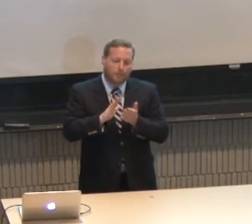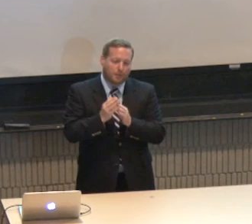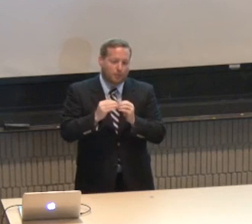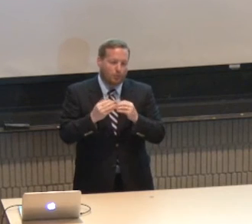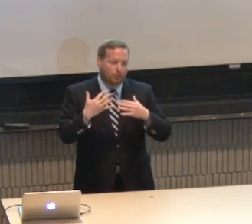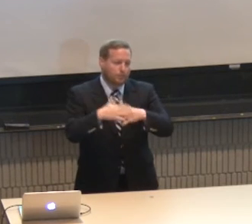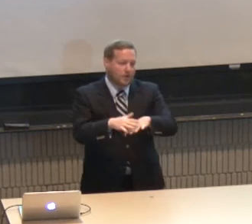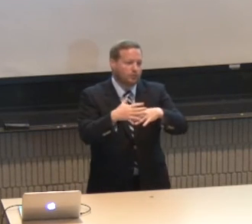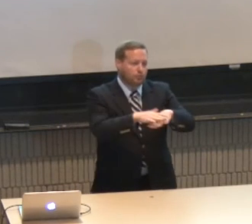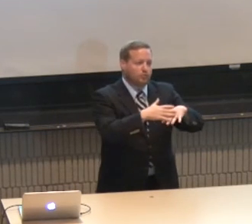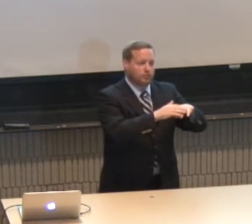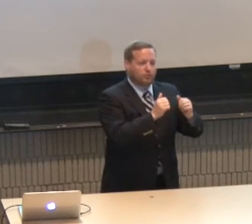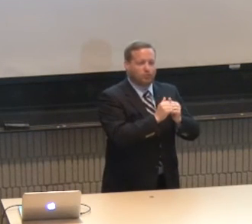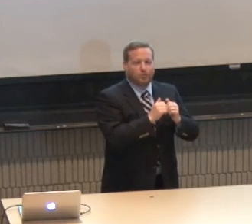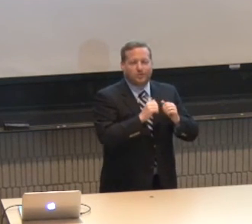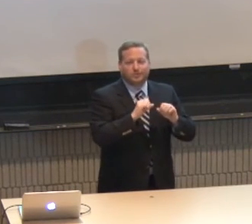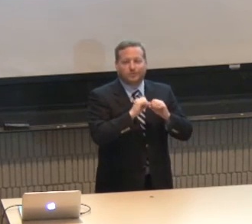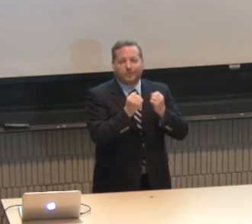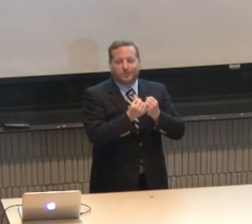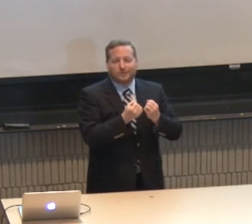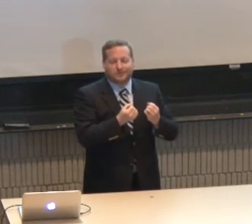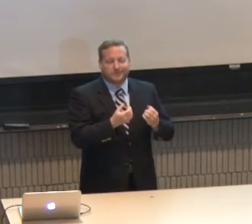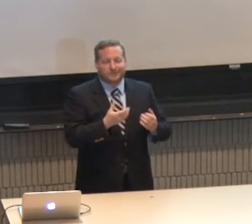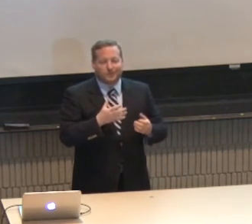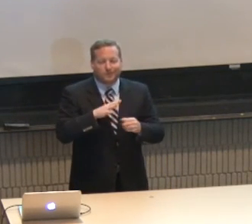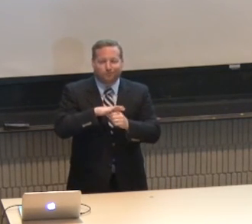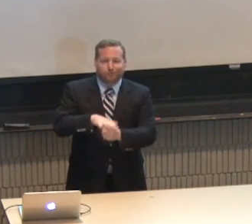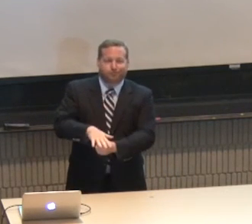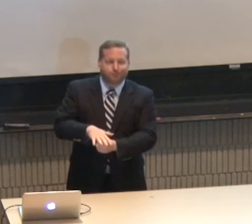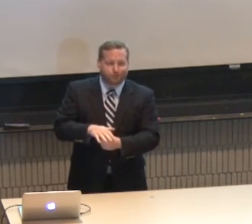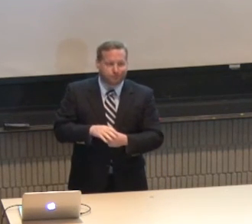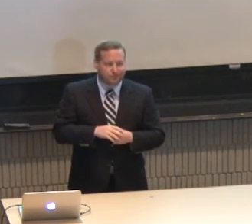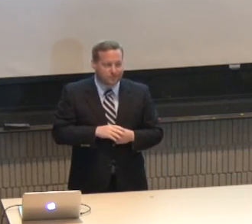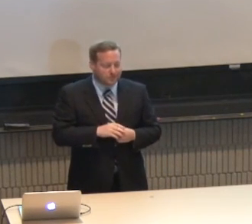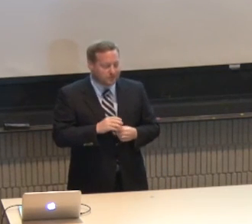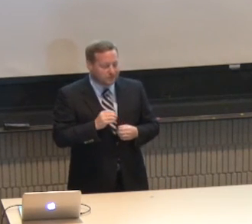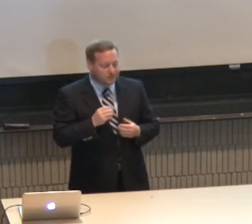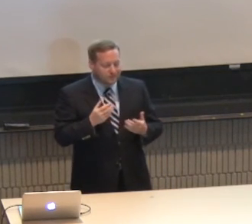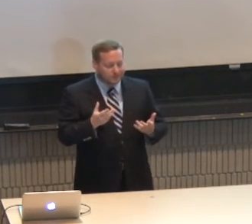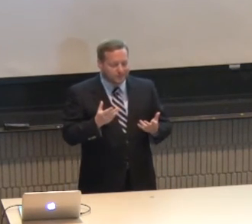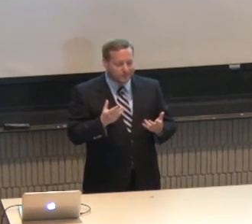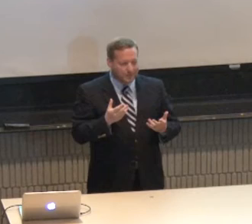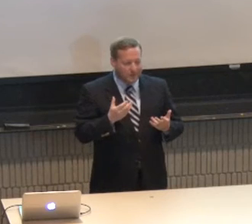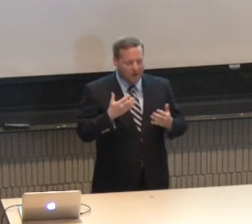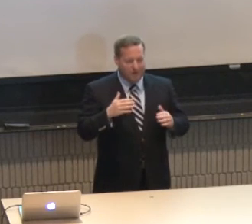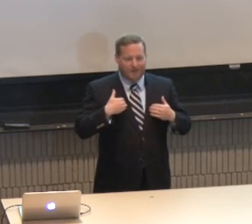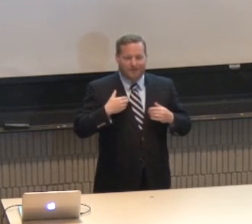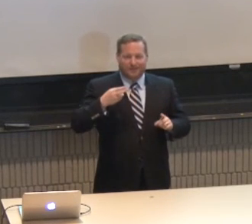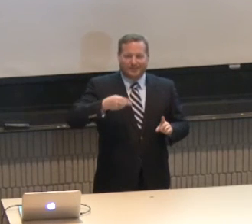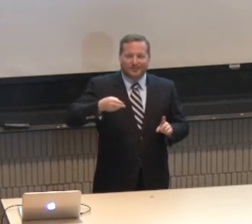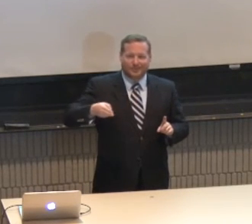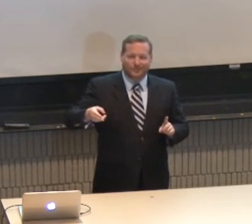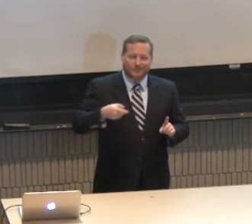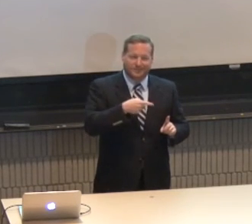eugenics, which was an effort to actually eliminate deaf people from the planet. So there's a